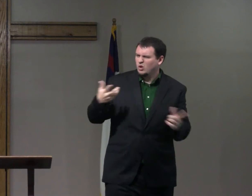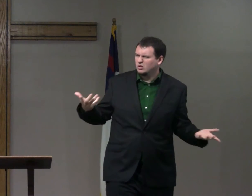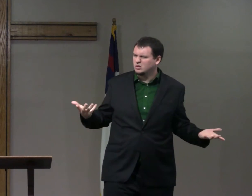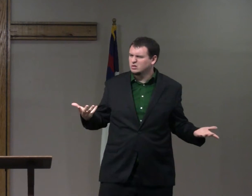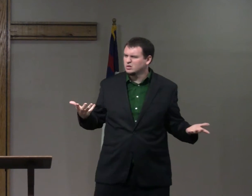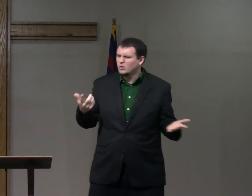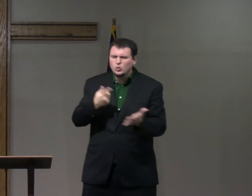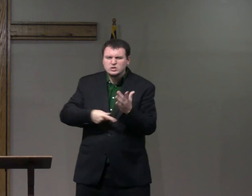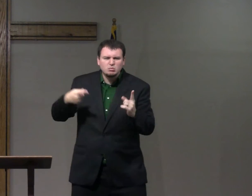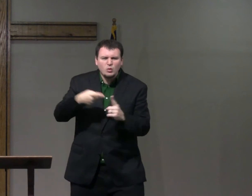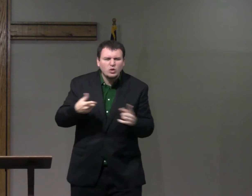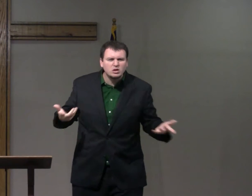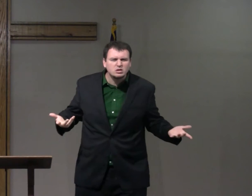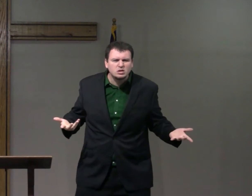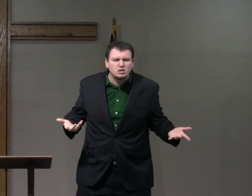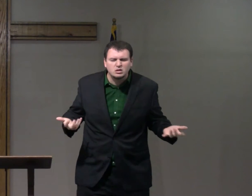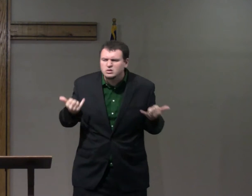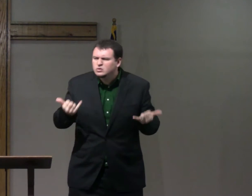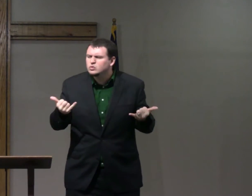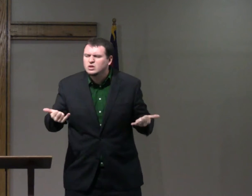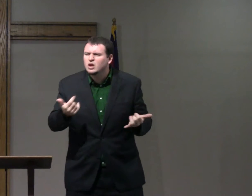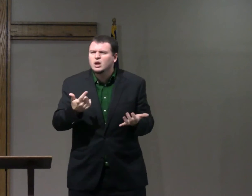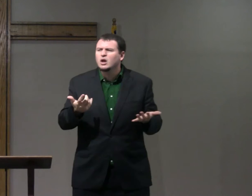So what's the point to this? What's the point?